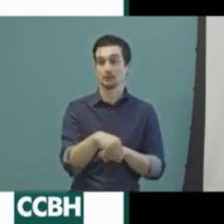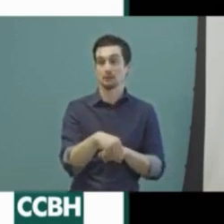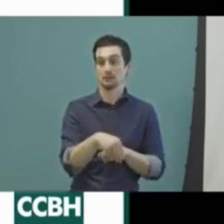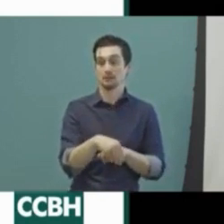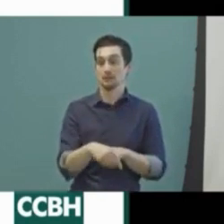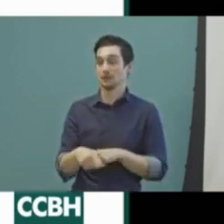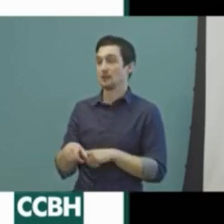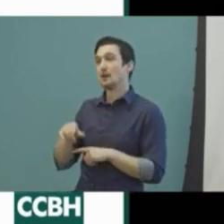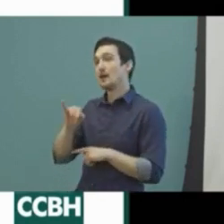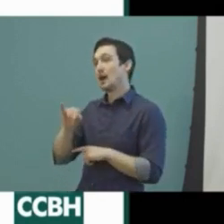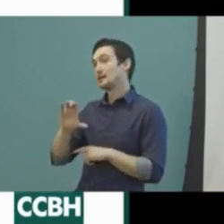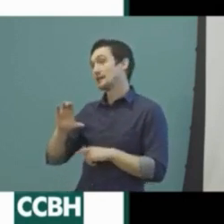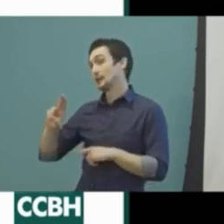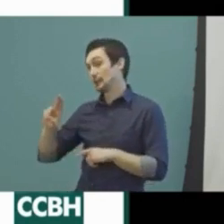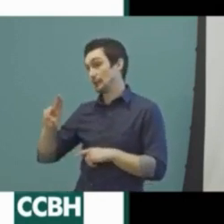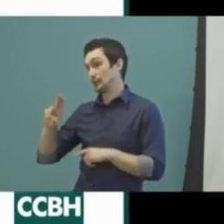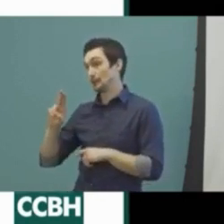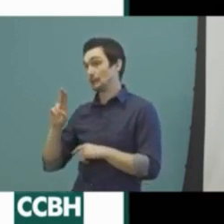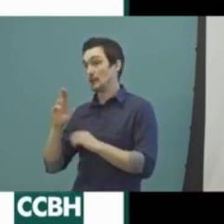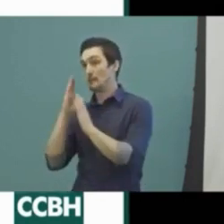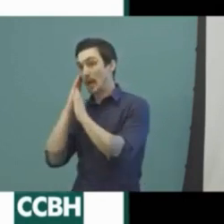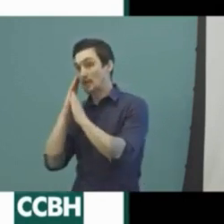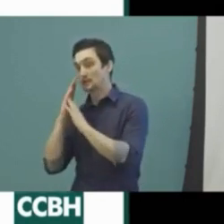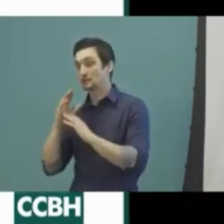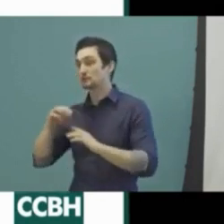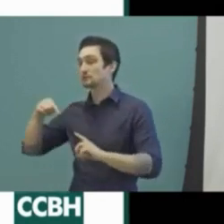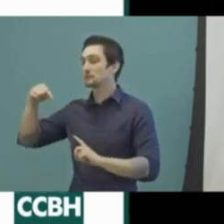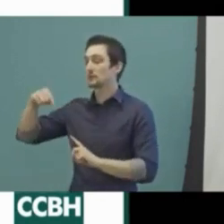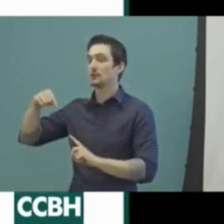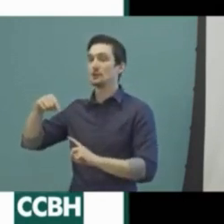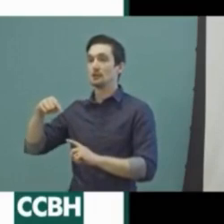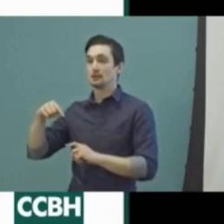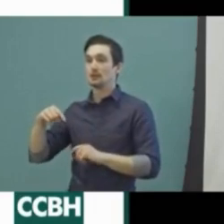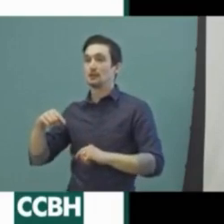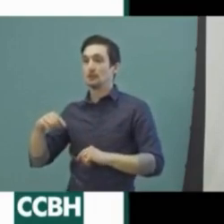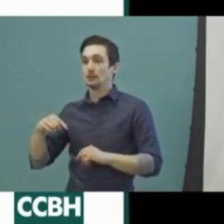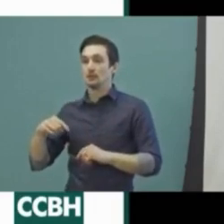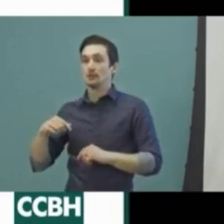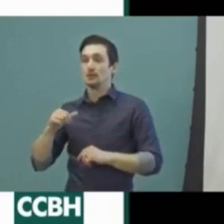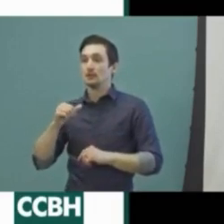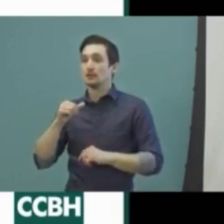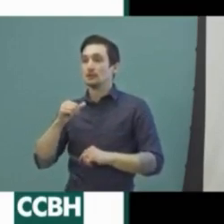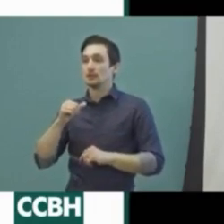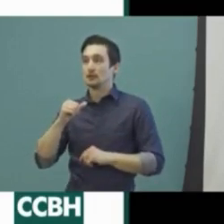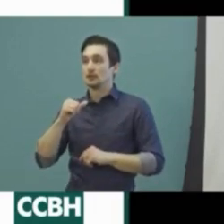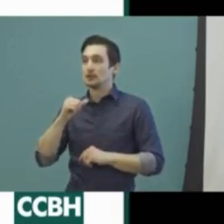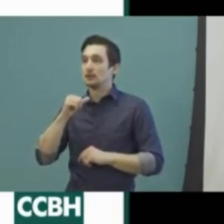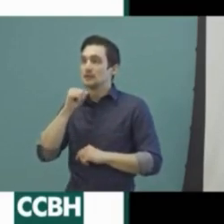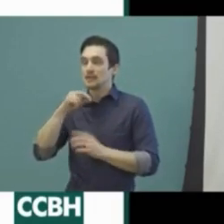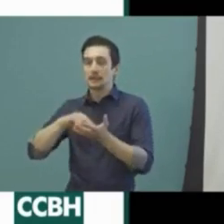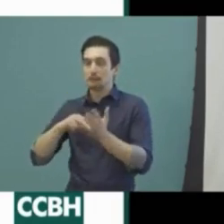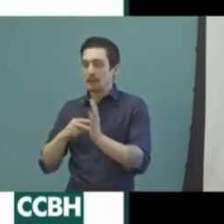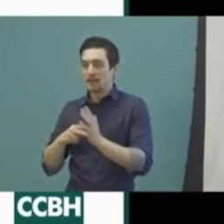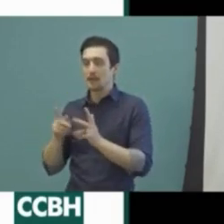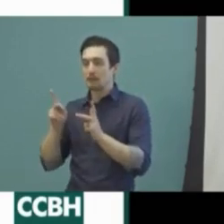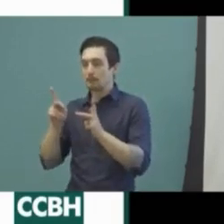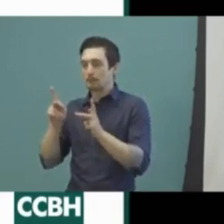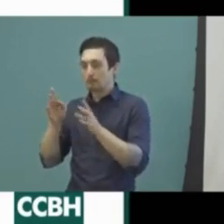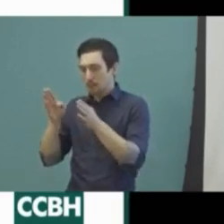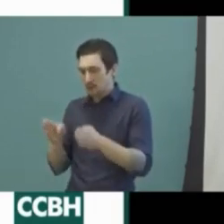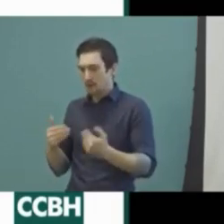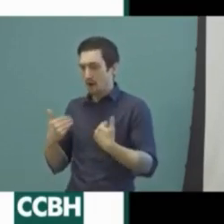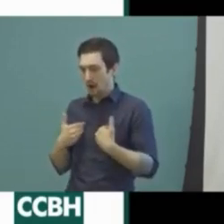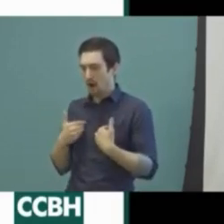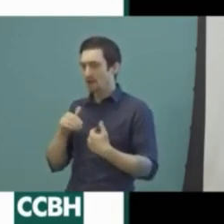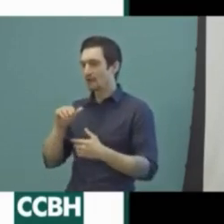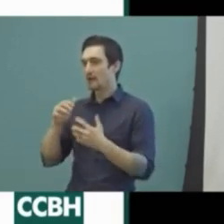The critical care beds, so the ones that need intensive care, that doesn't necessarily mean people are on ventilators, but they need a